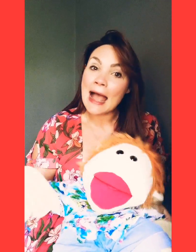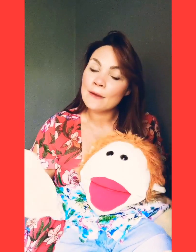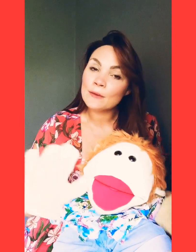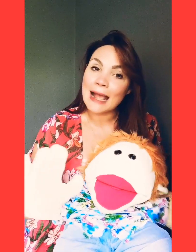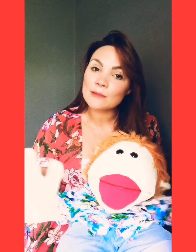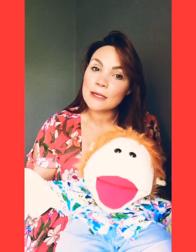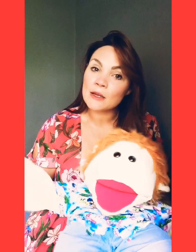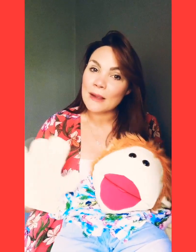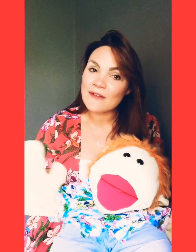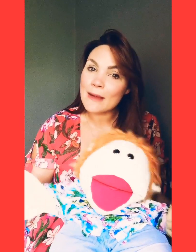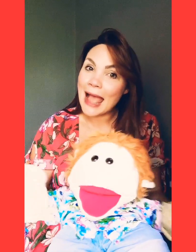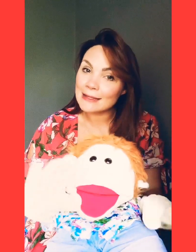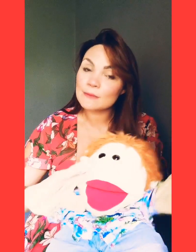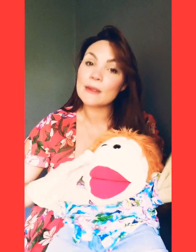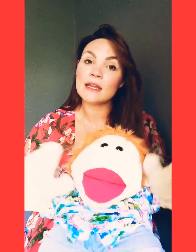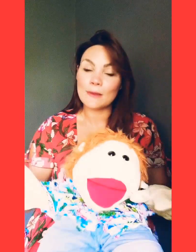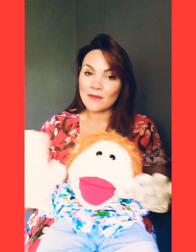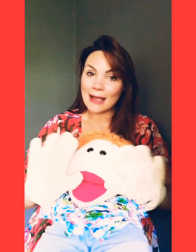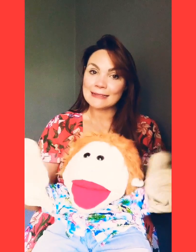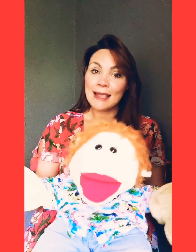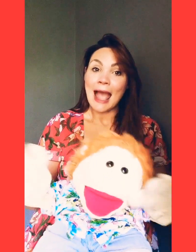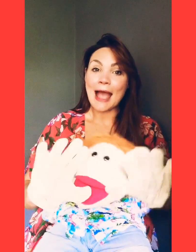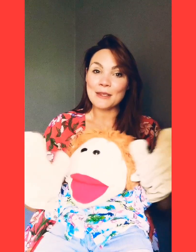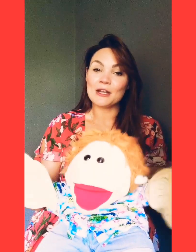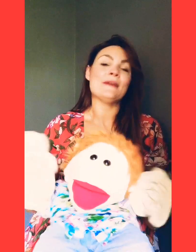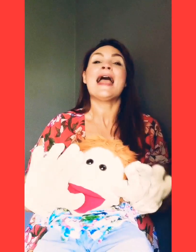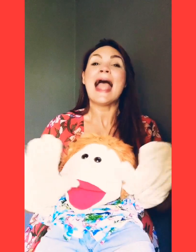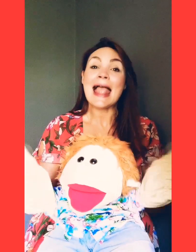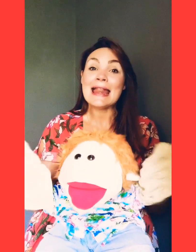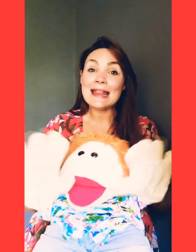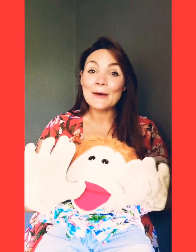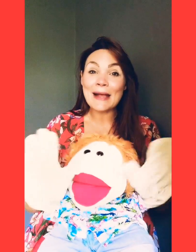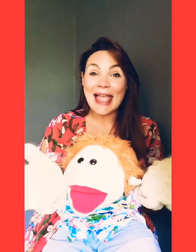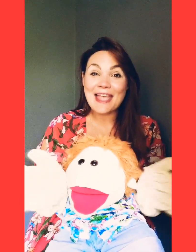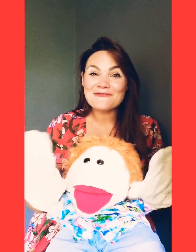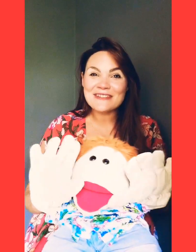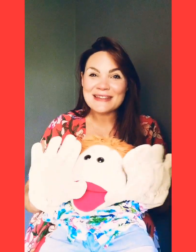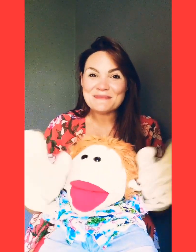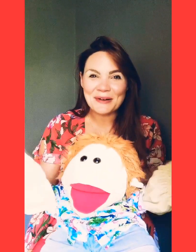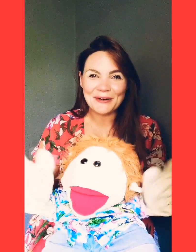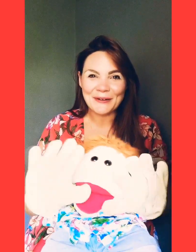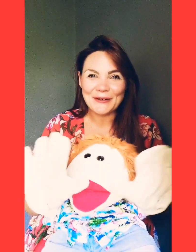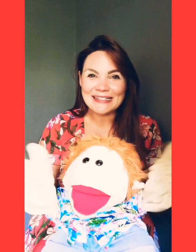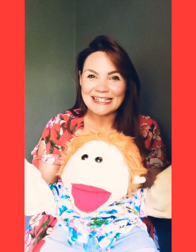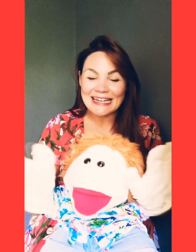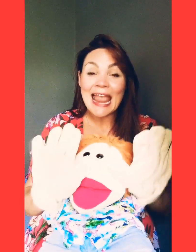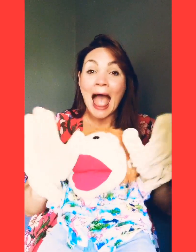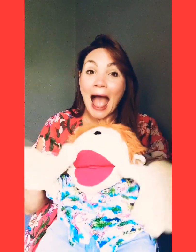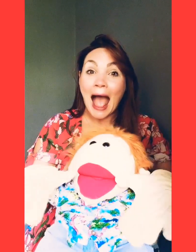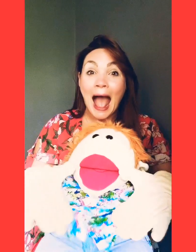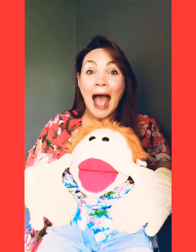Now, you guys, we're going to wave our hands. We're going to wave our hands. And we're going to wave, hello, everybody.